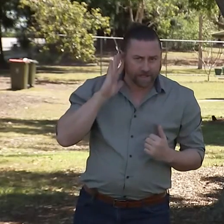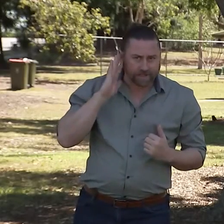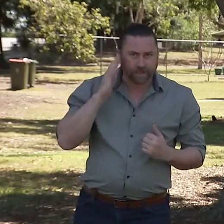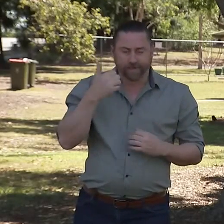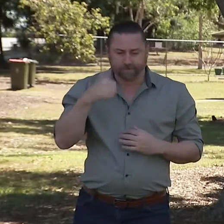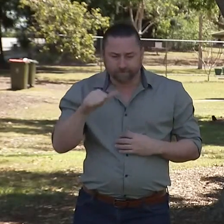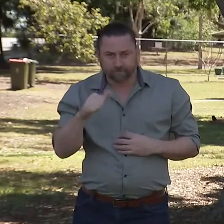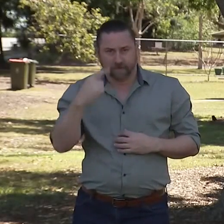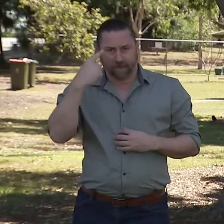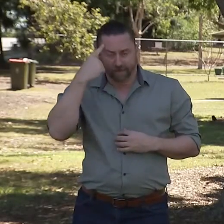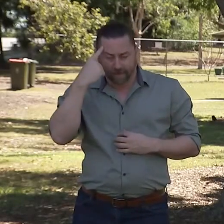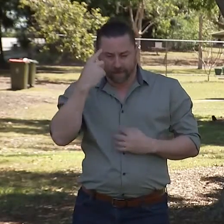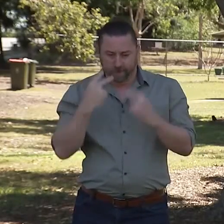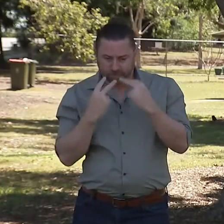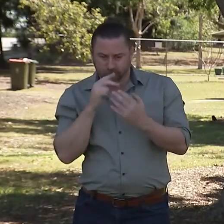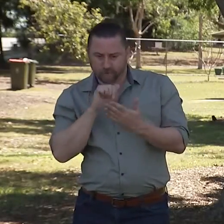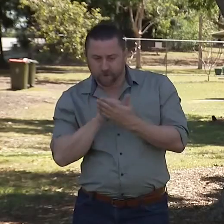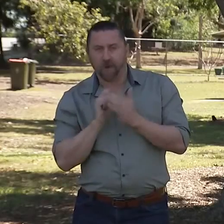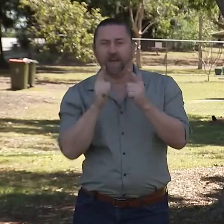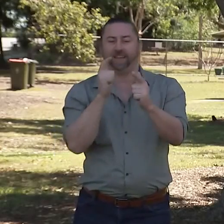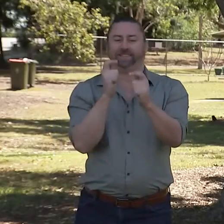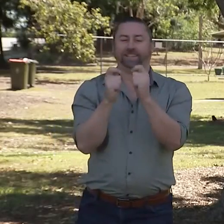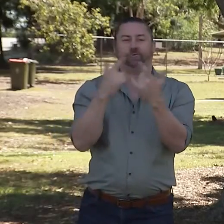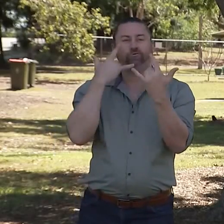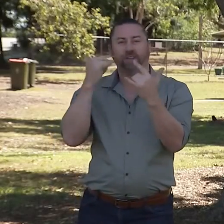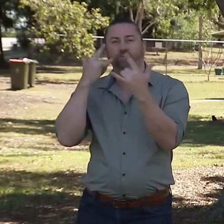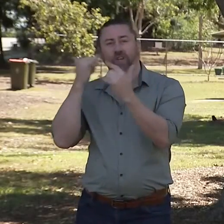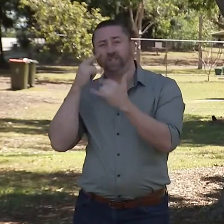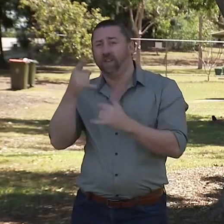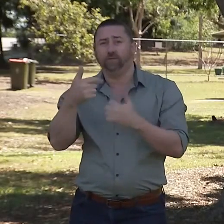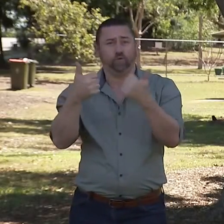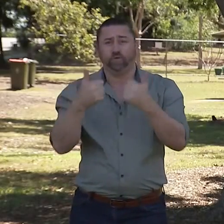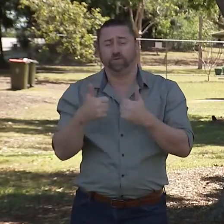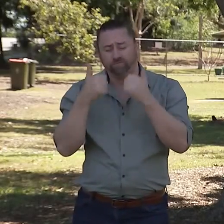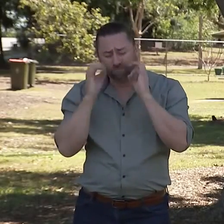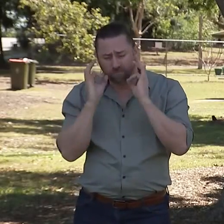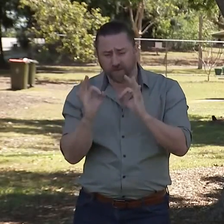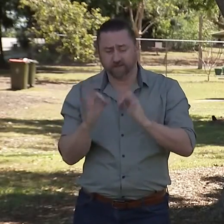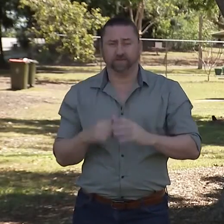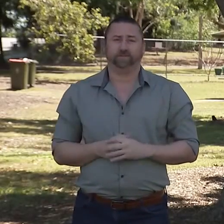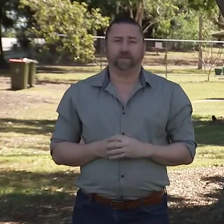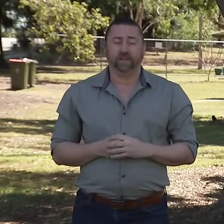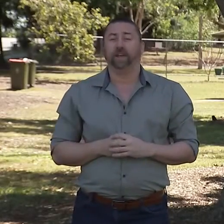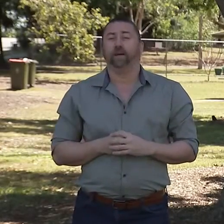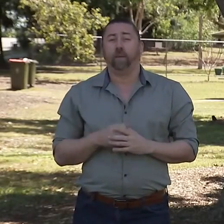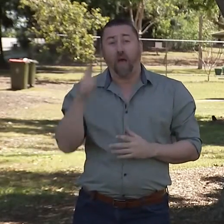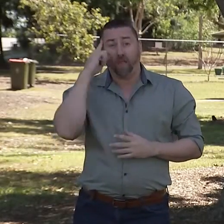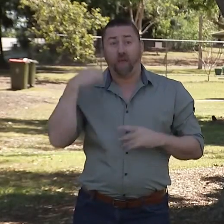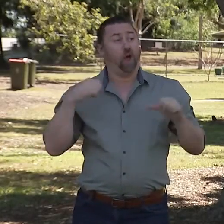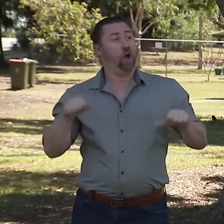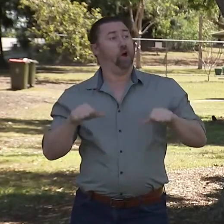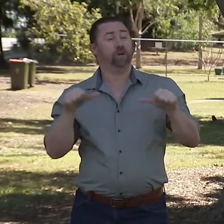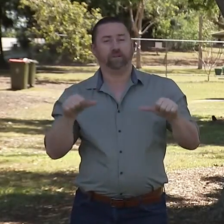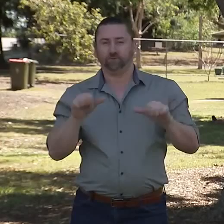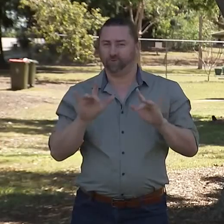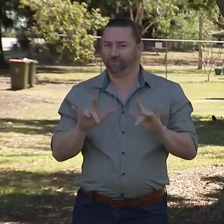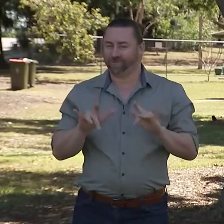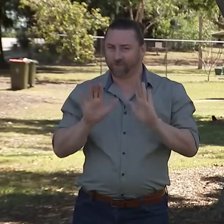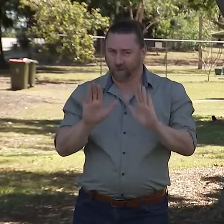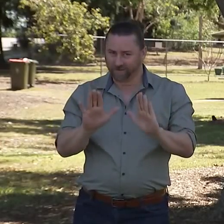and get tested. Now, we're not out of the woods yet, so that means all Queenslanders, if you have any symptoms